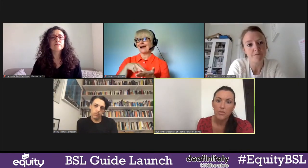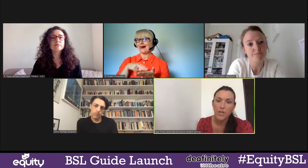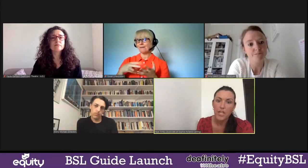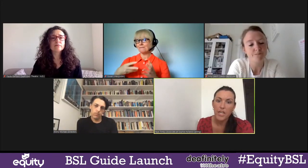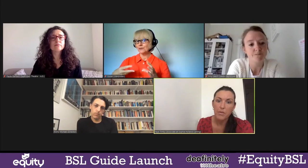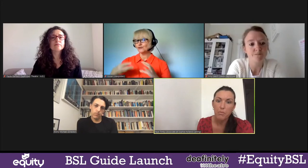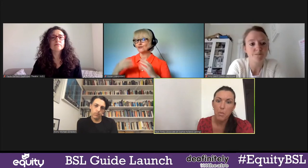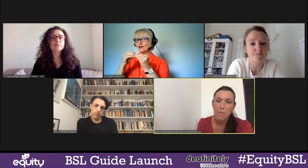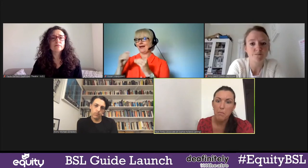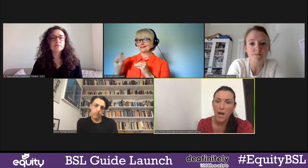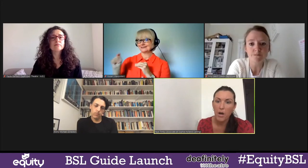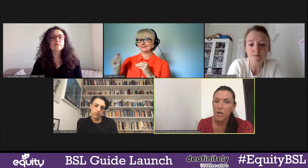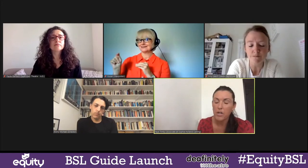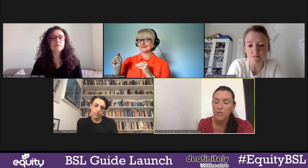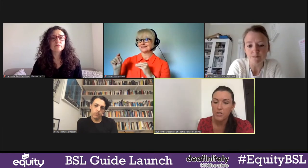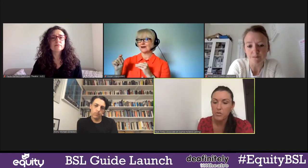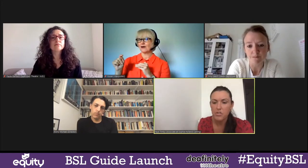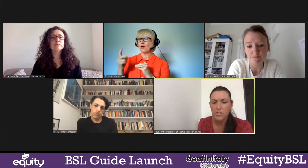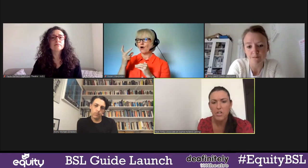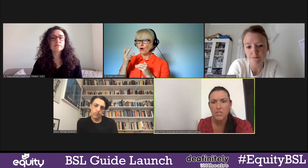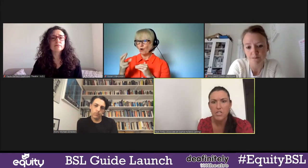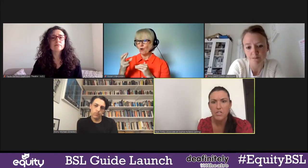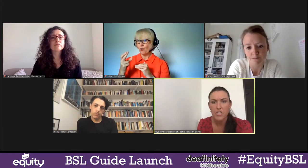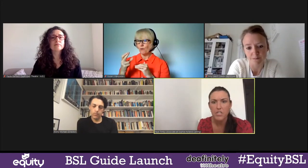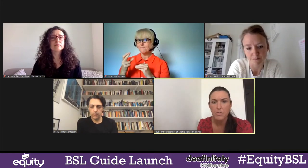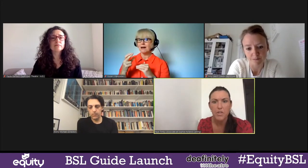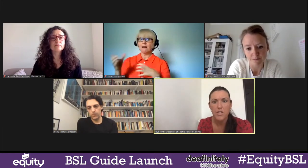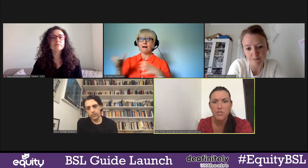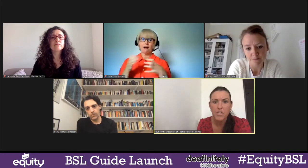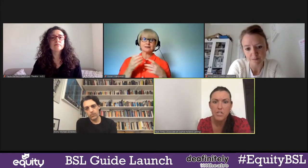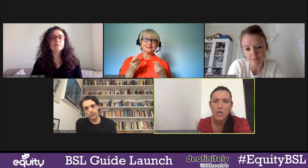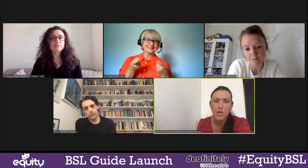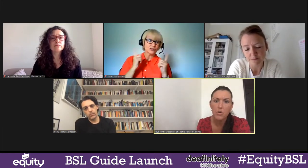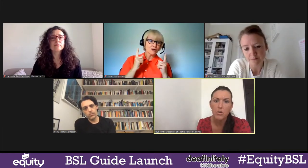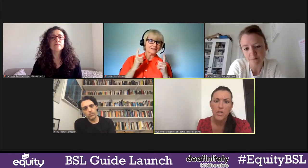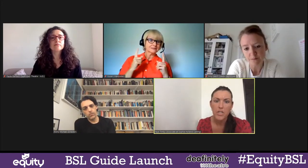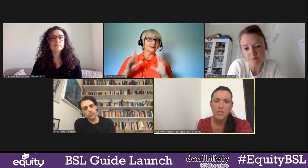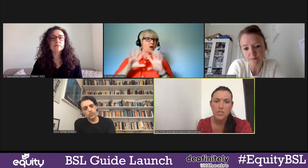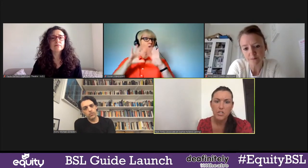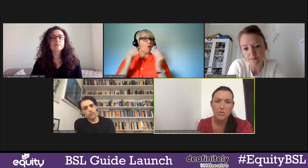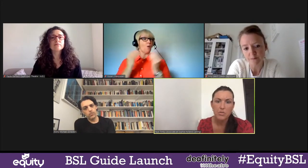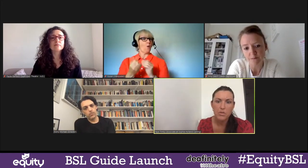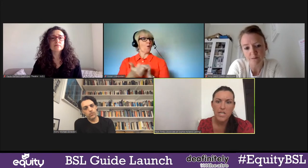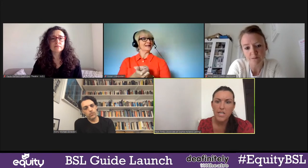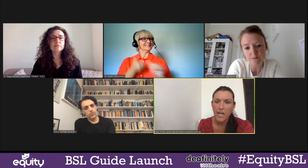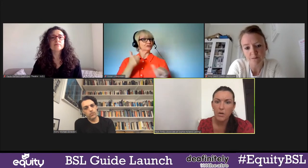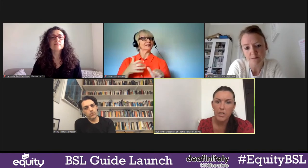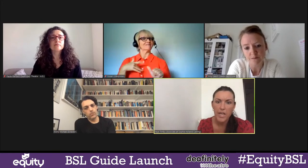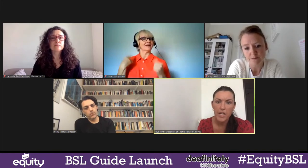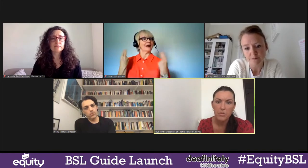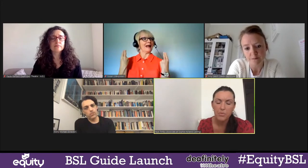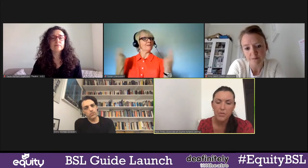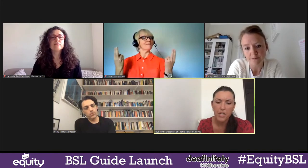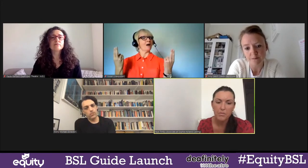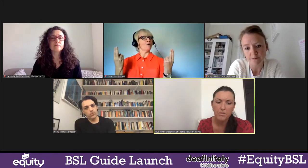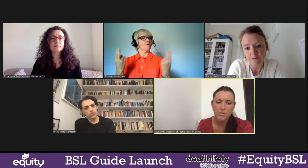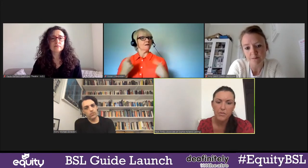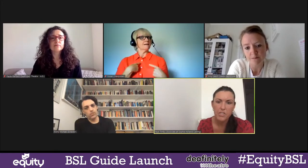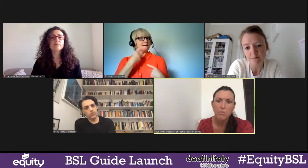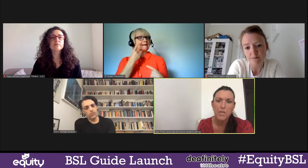will hopefully empower, you know, not just casting directors, but the industry as a whole, to seek out and help champion